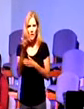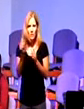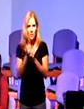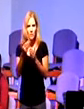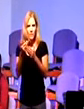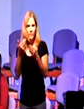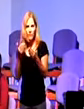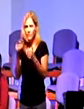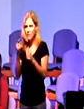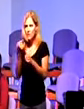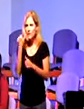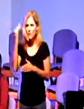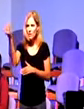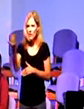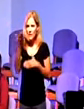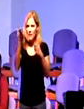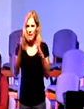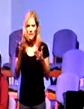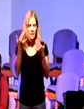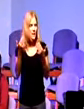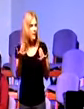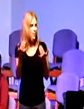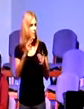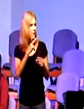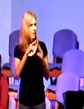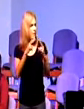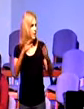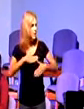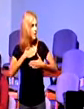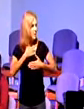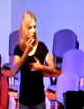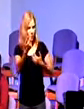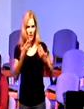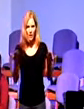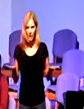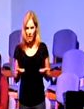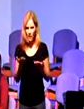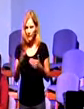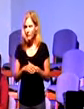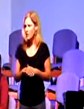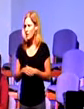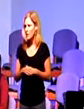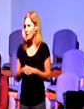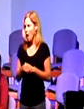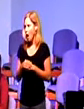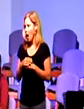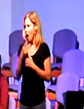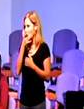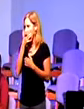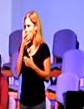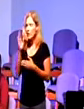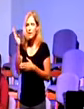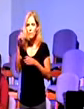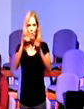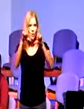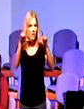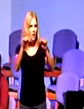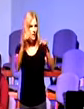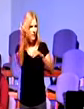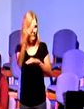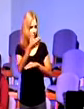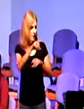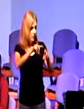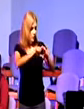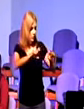but before we do, if you're a guest with us today, we are very glad that you are here. There is a blue card in front of you in the pew. If